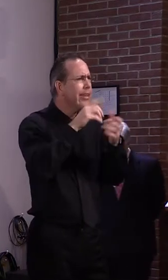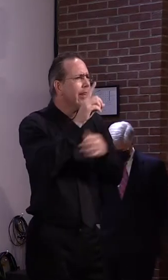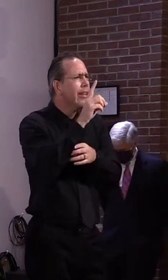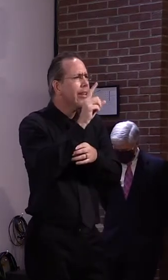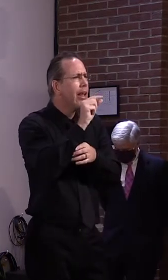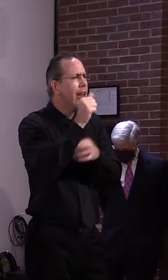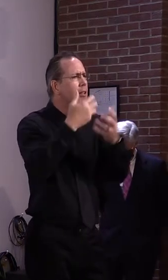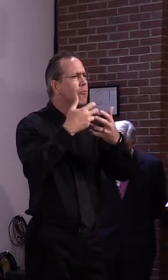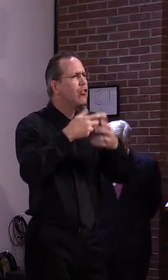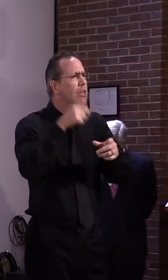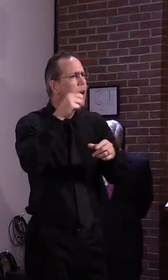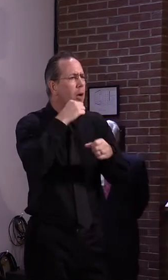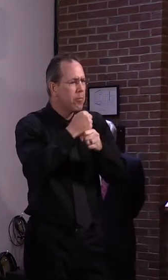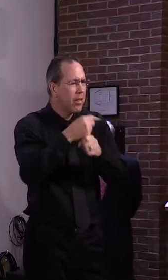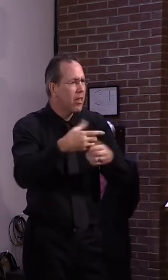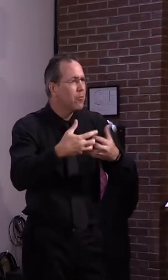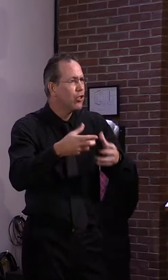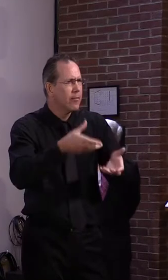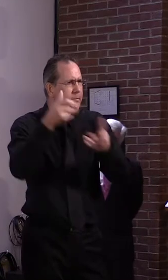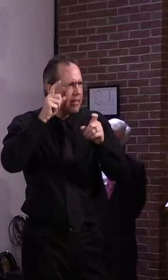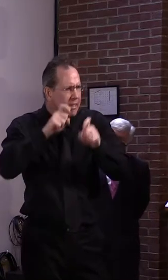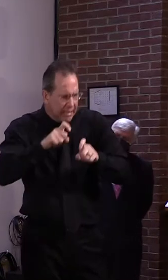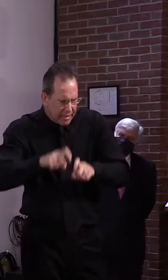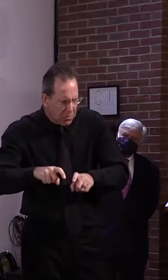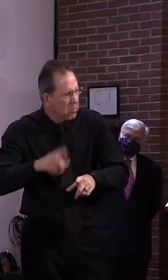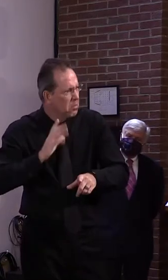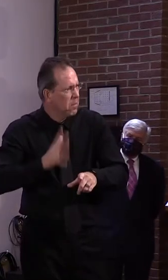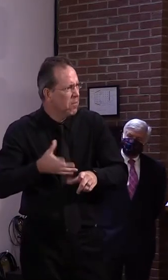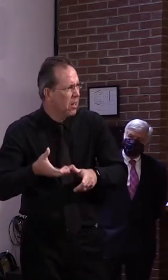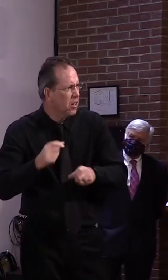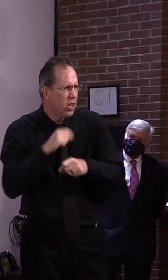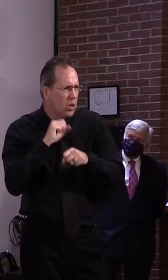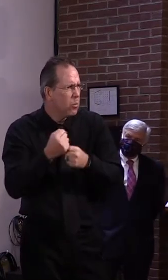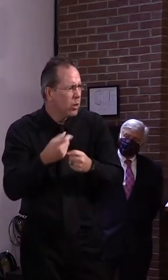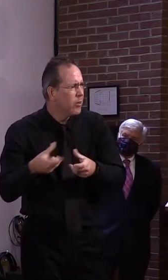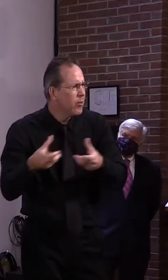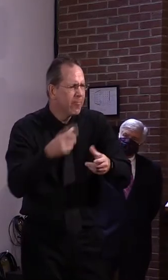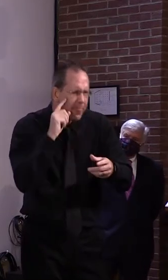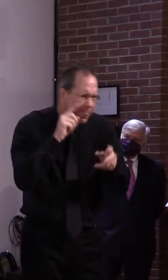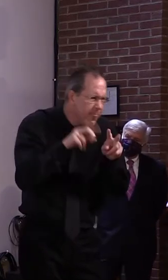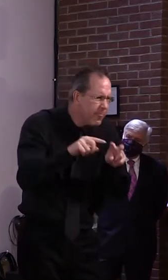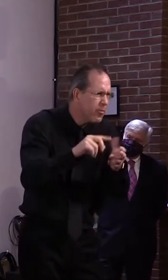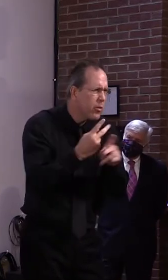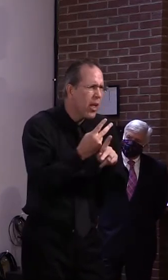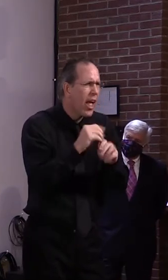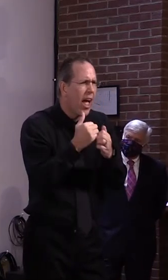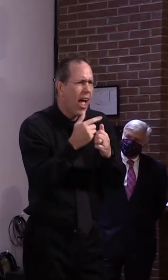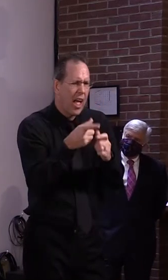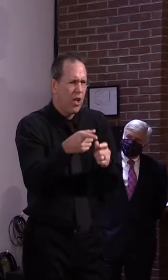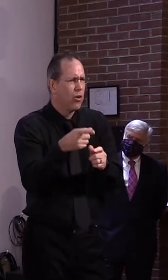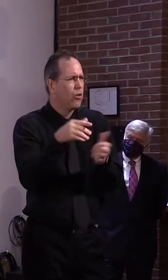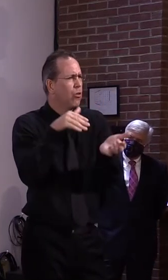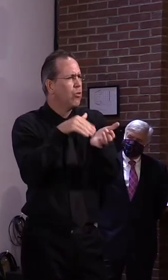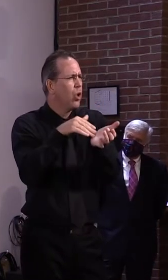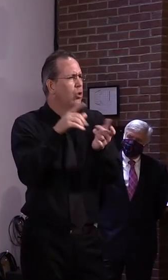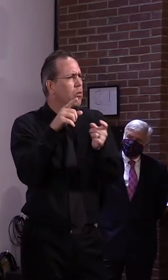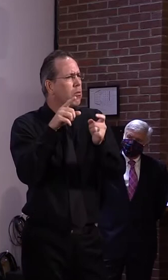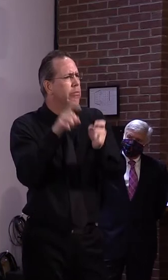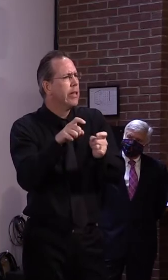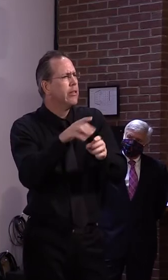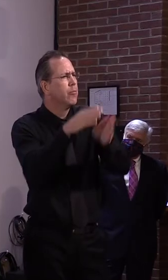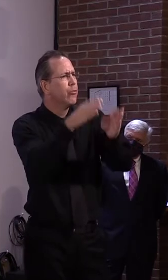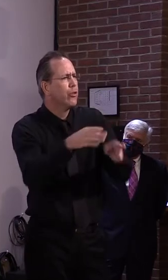company, Quidel, similarly has investigated how it was utilized, and